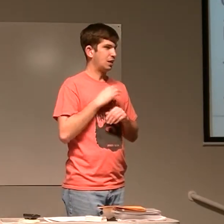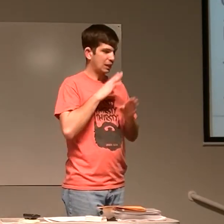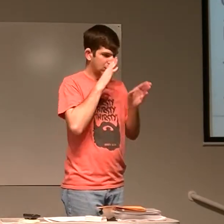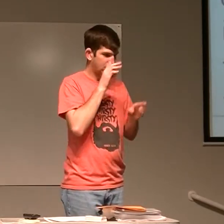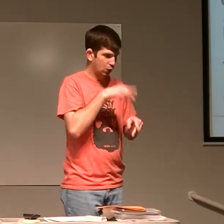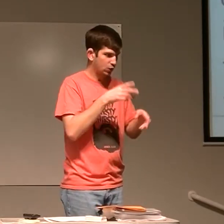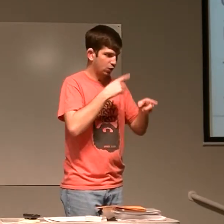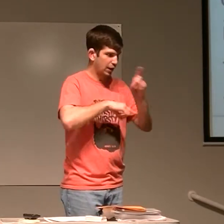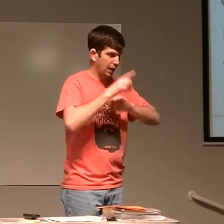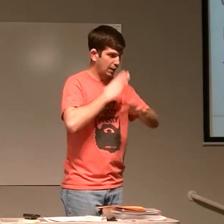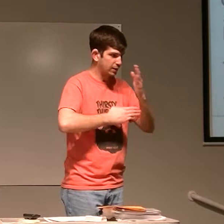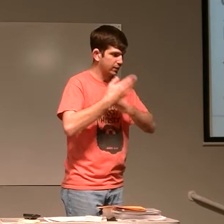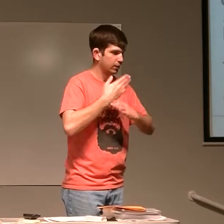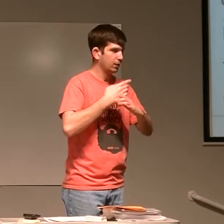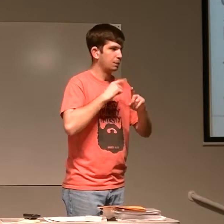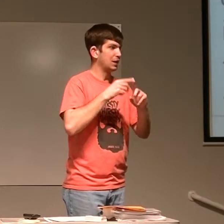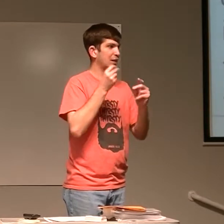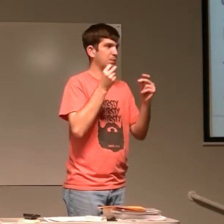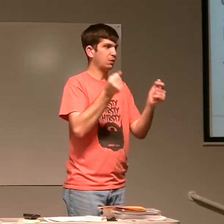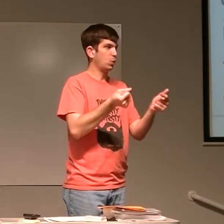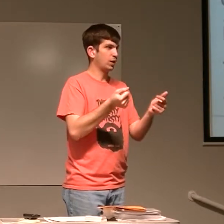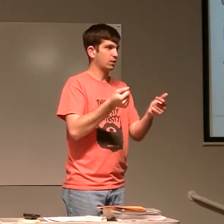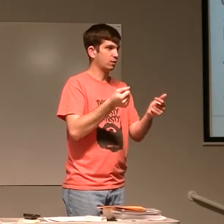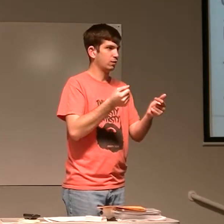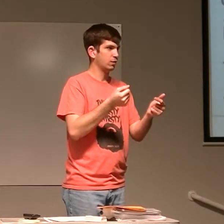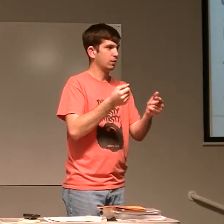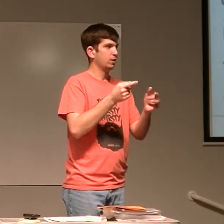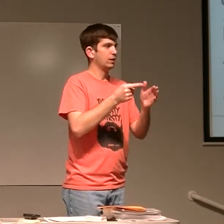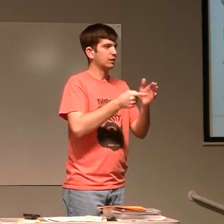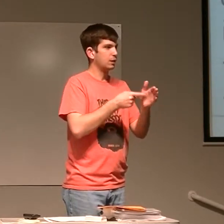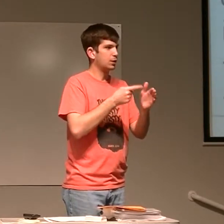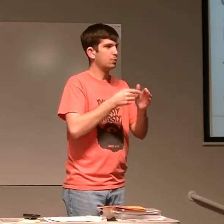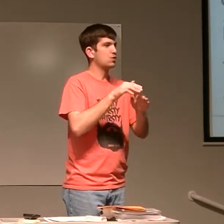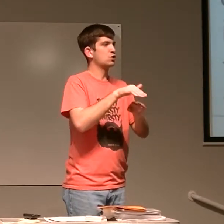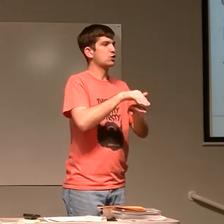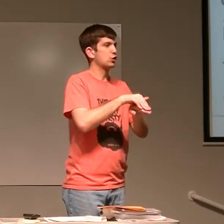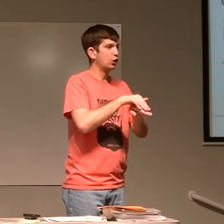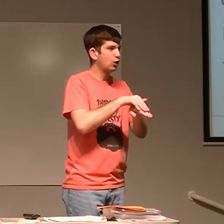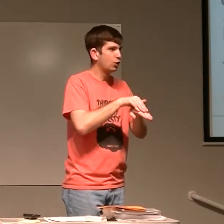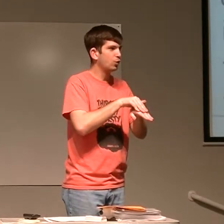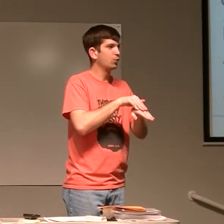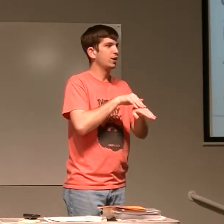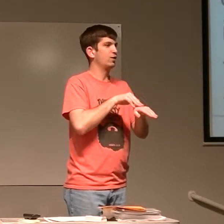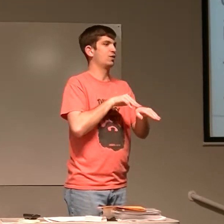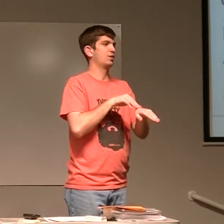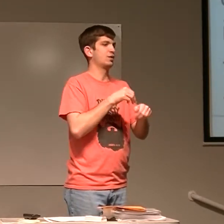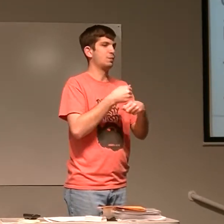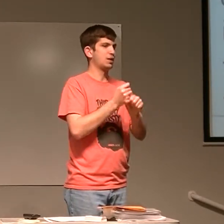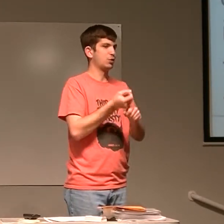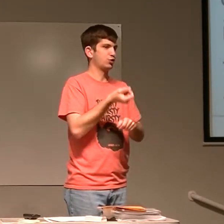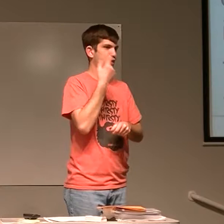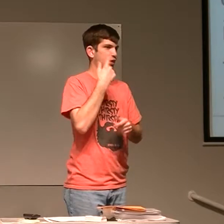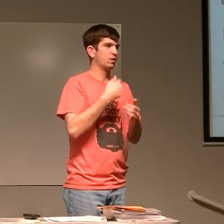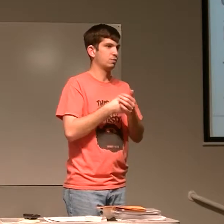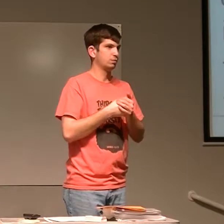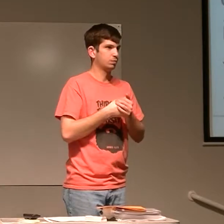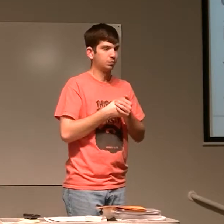can focus on the hand, but it can be quick. And sometimes you have to slow down, make them understand.